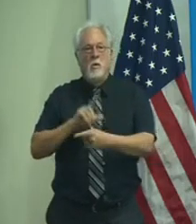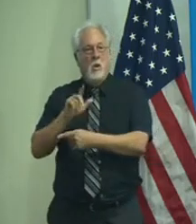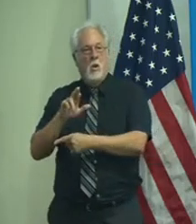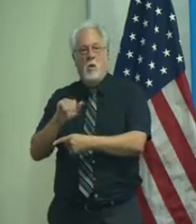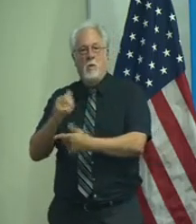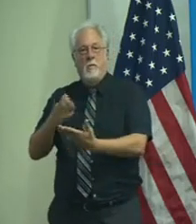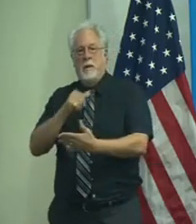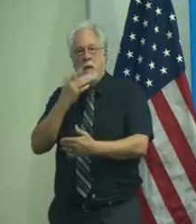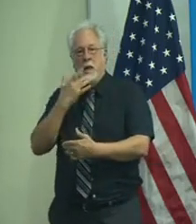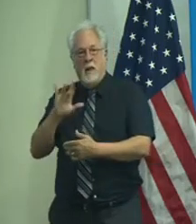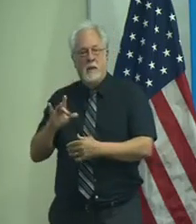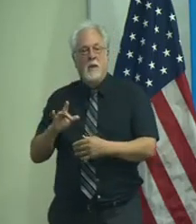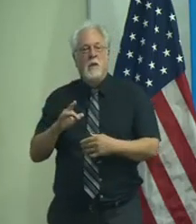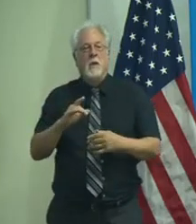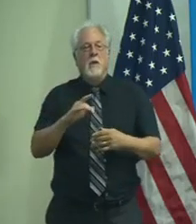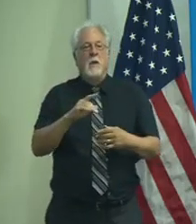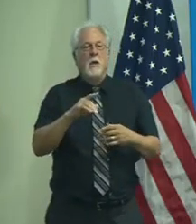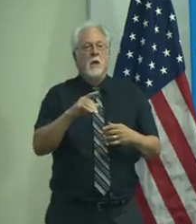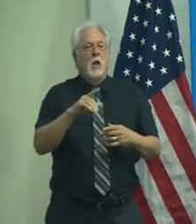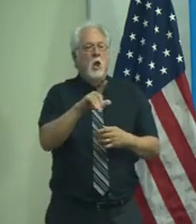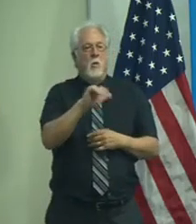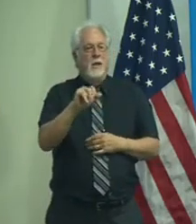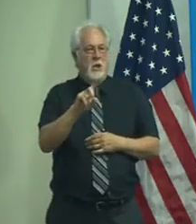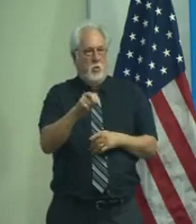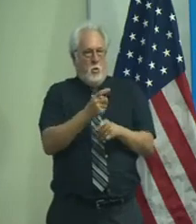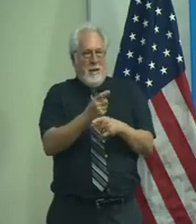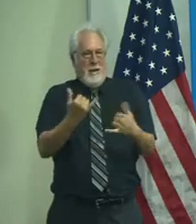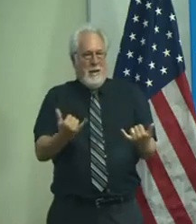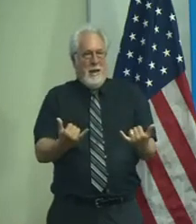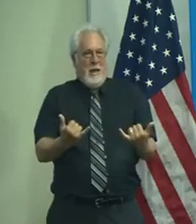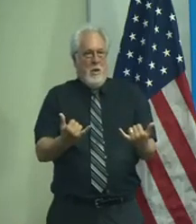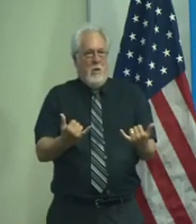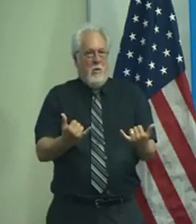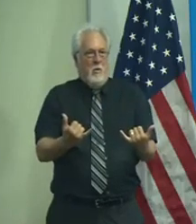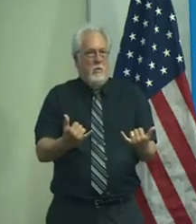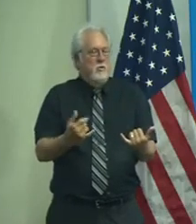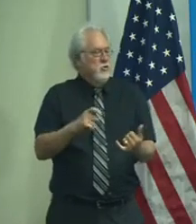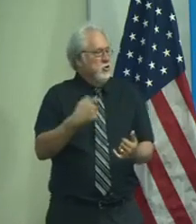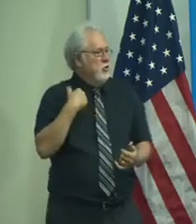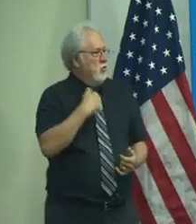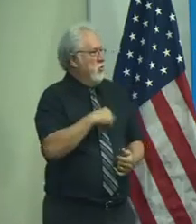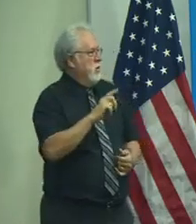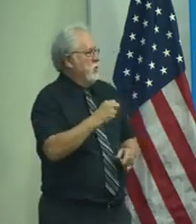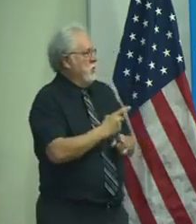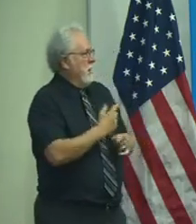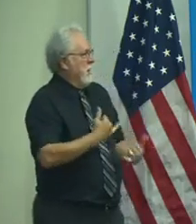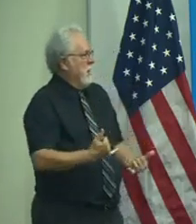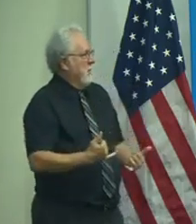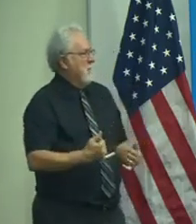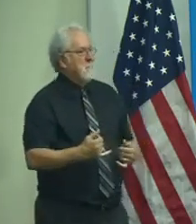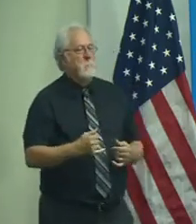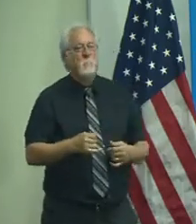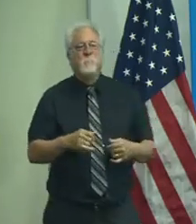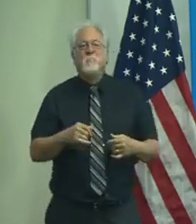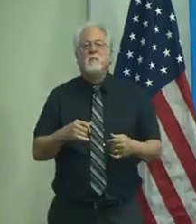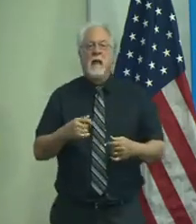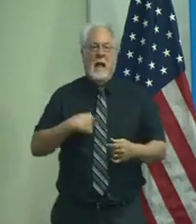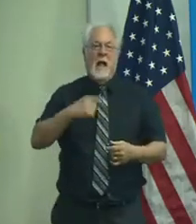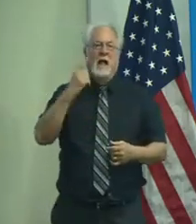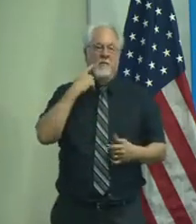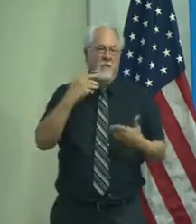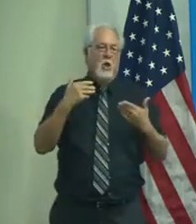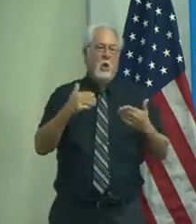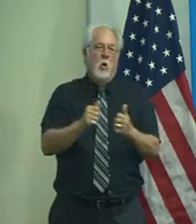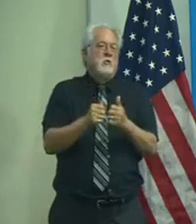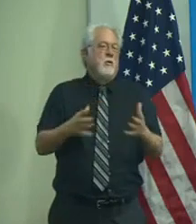lucky. So what should Louisianans be doing right now with this little bit of reprieve that we may have? Well, look, I think it goes